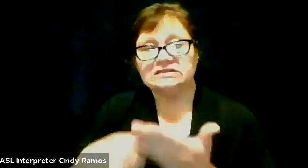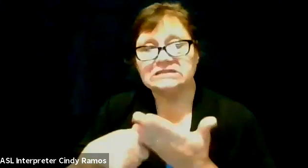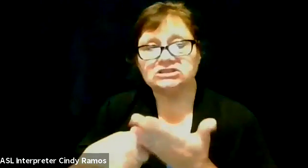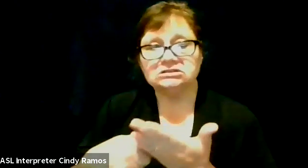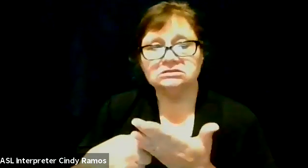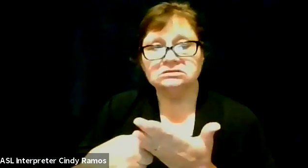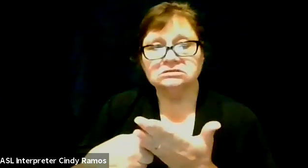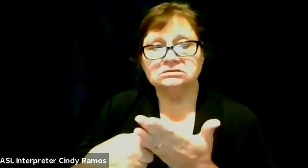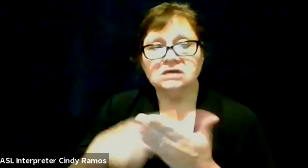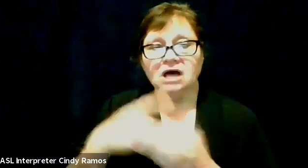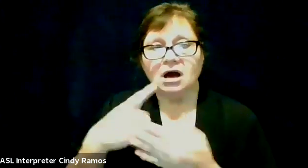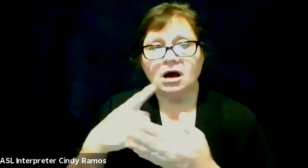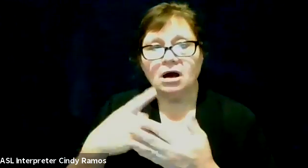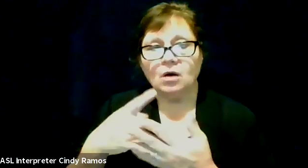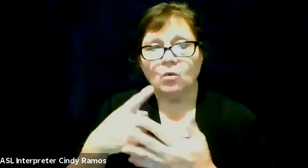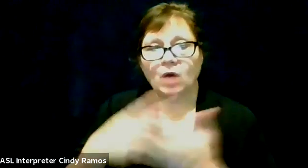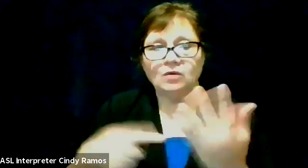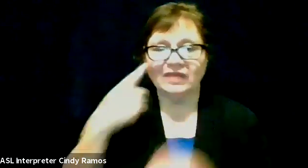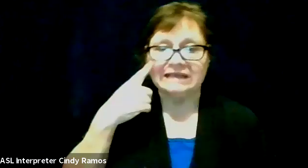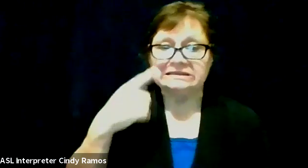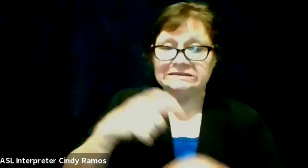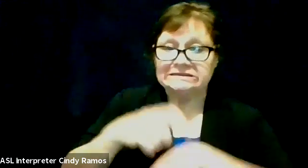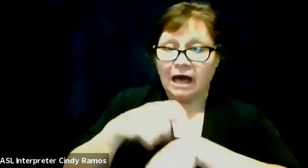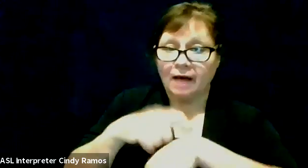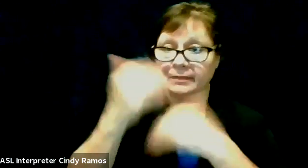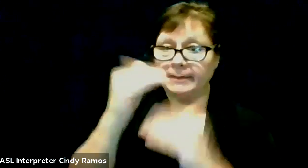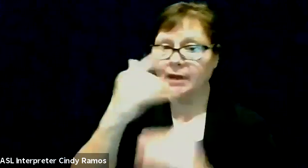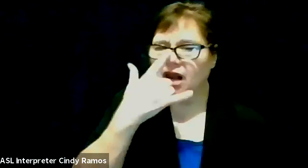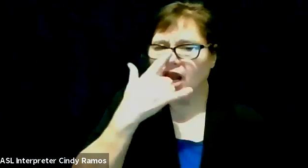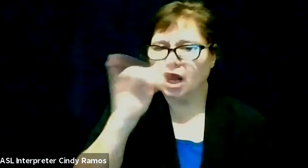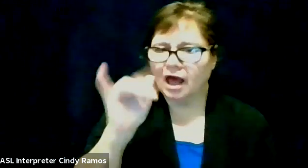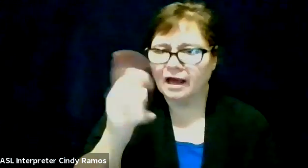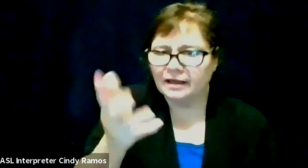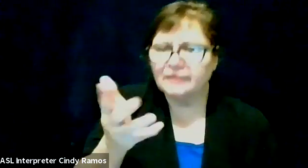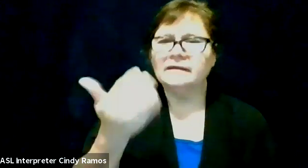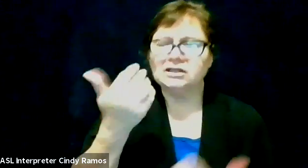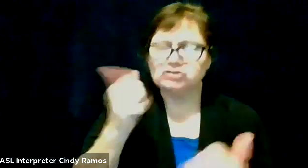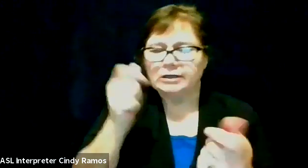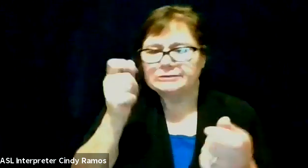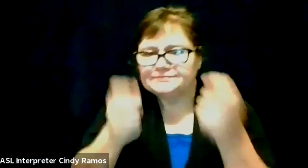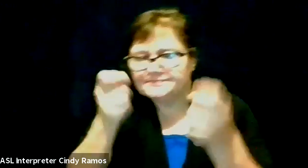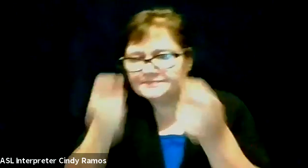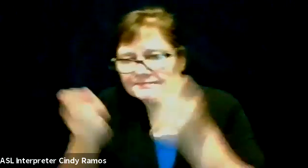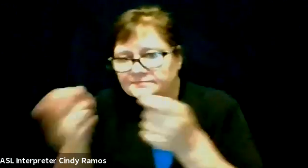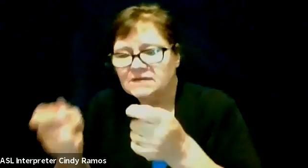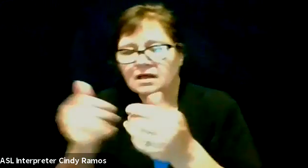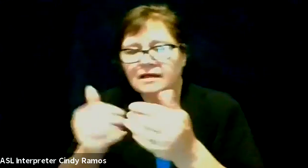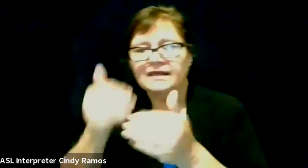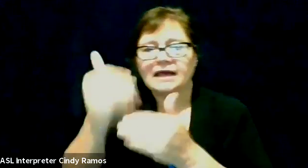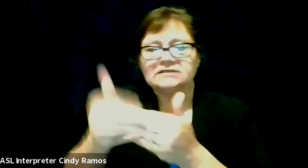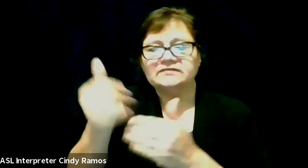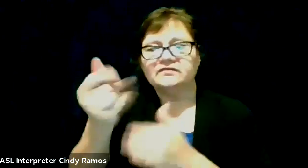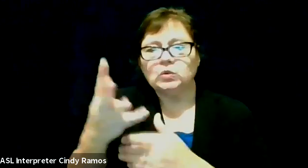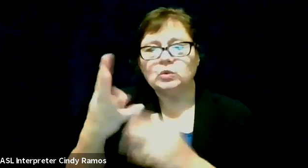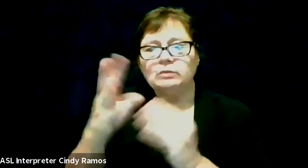the interim here about, you know, what we think those time limits look like, and then try to model those over the next couple of meetings. And we'll come